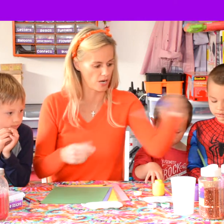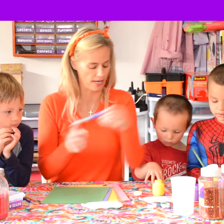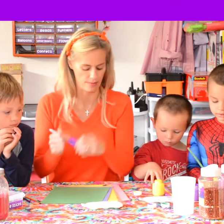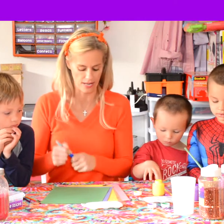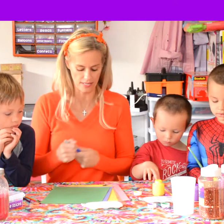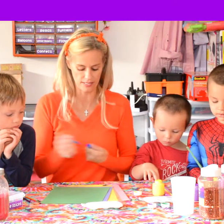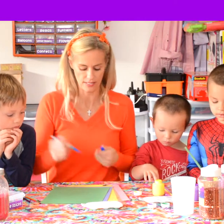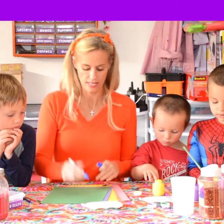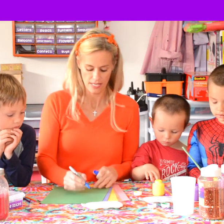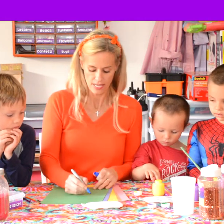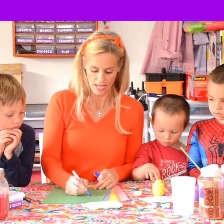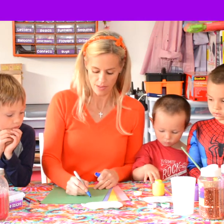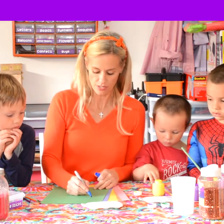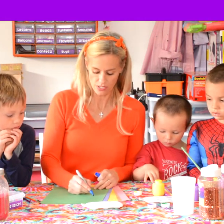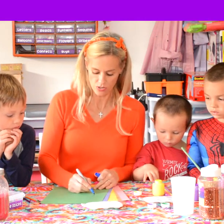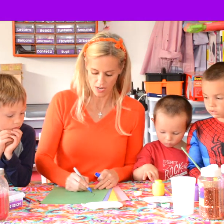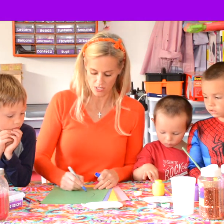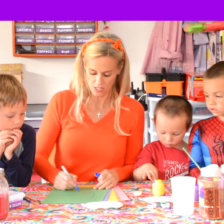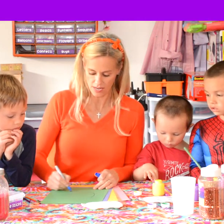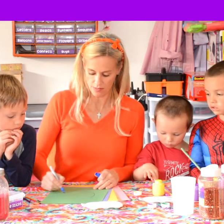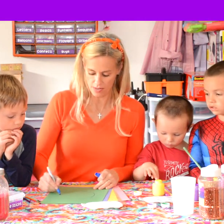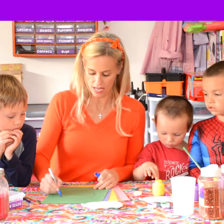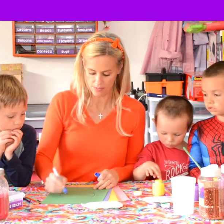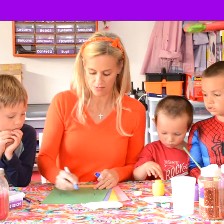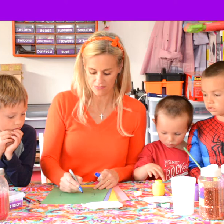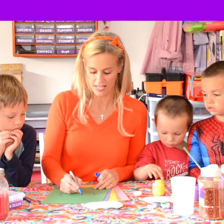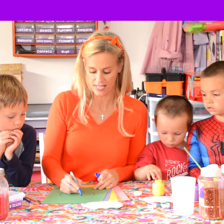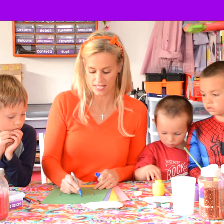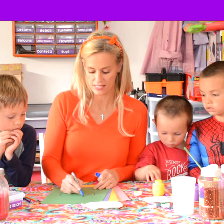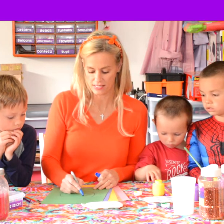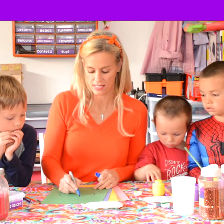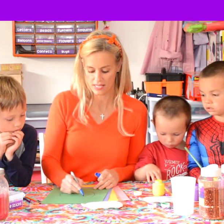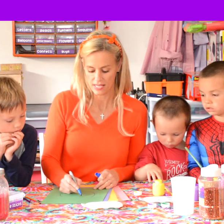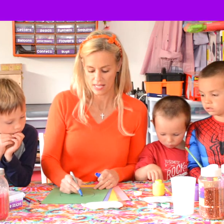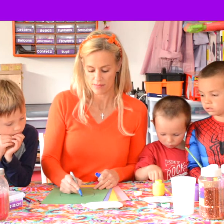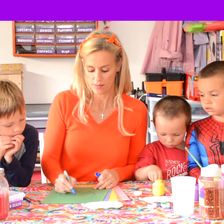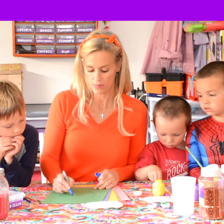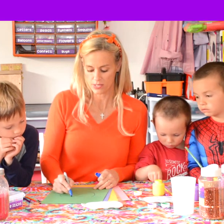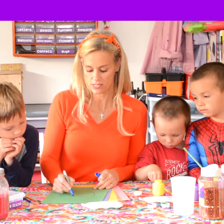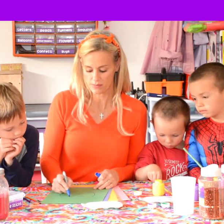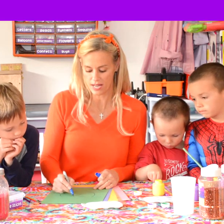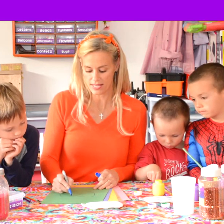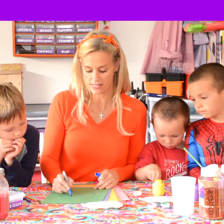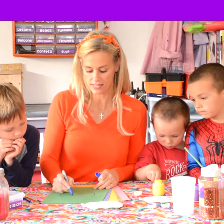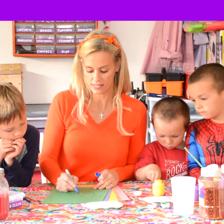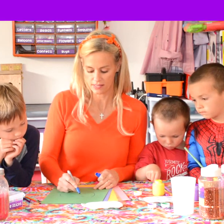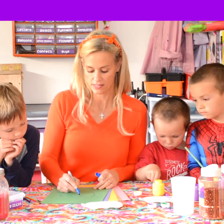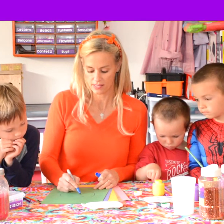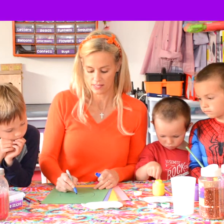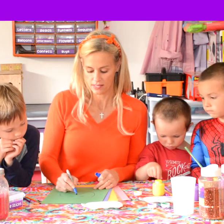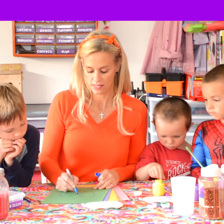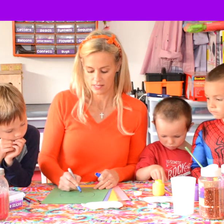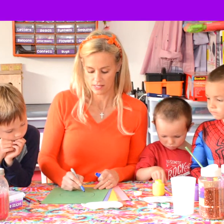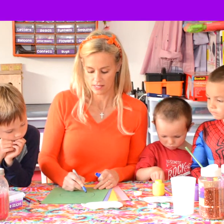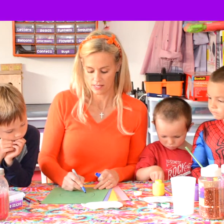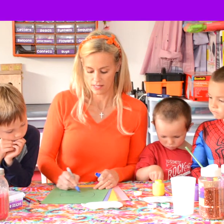talking about it. I'm going to draw just kind of the bottom of a face. Maybe I'm putting some eyes in.